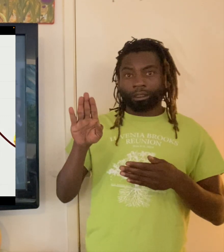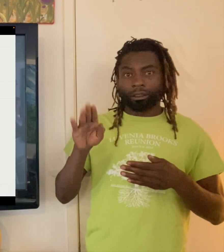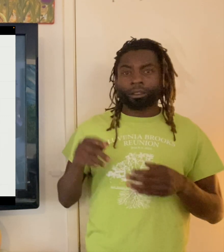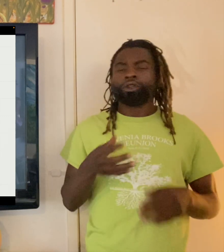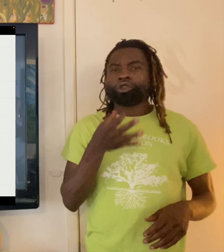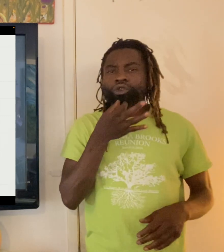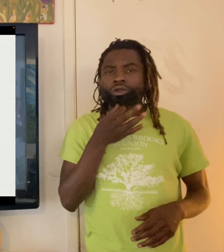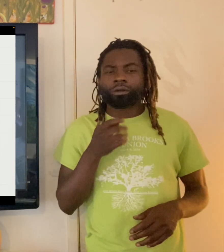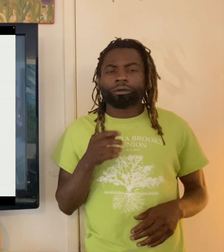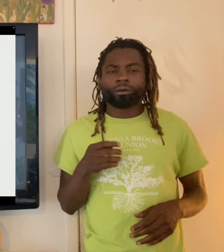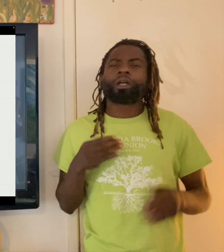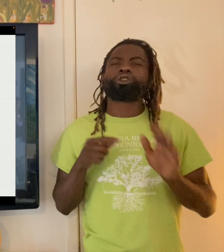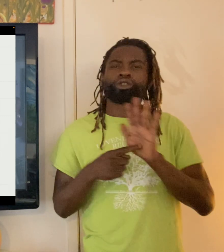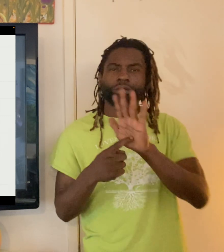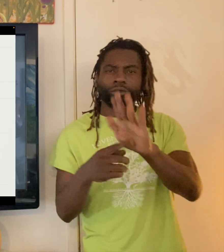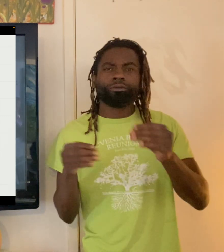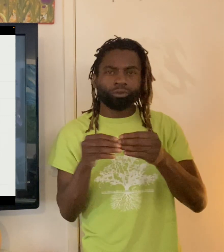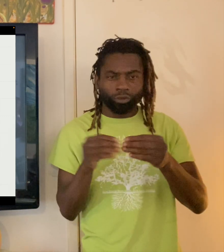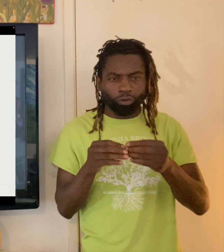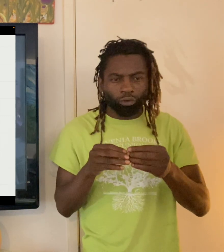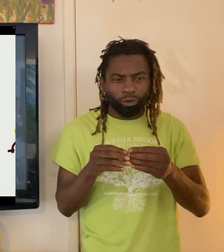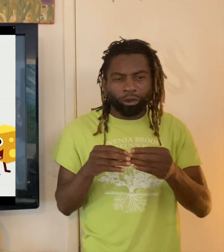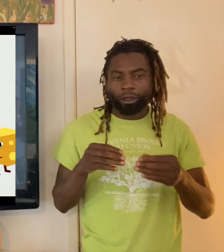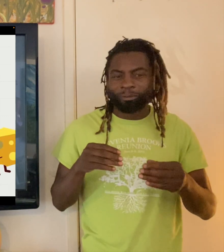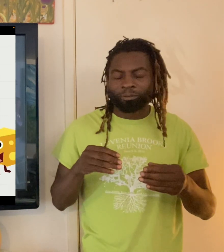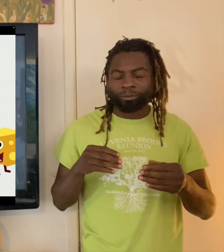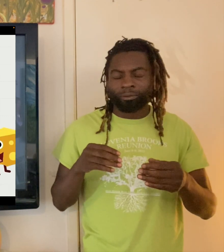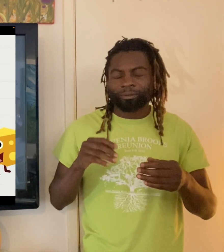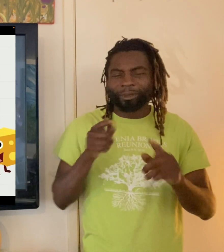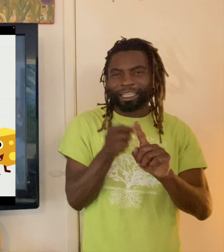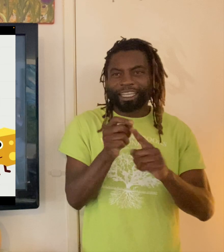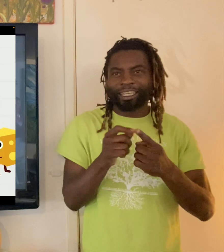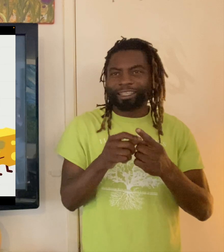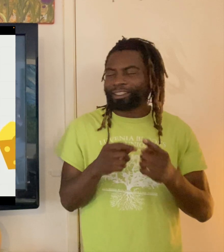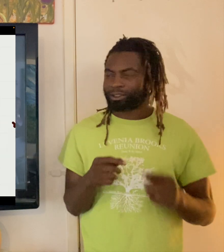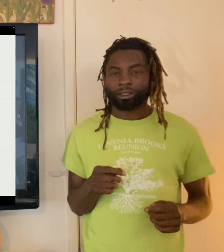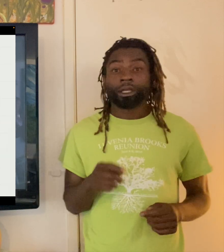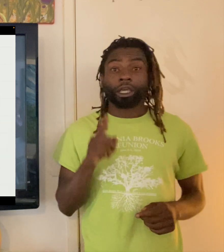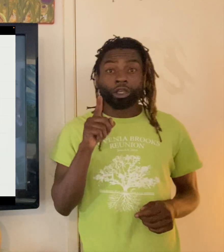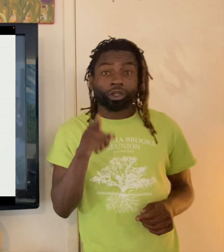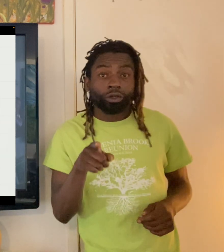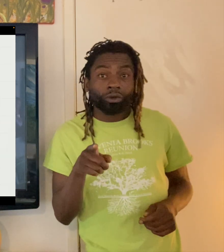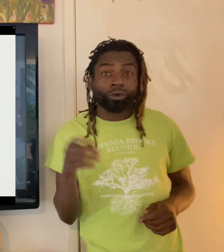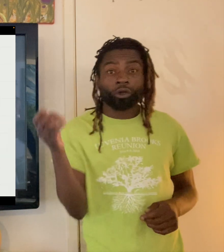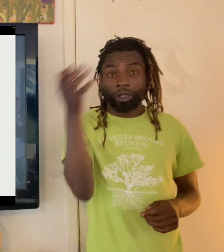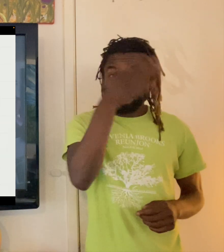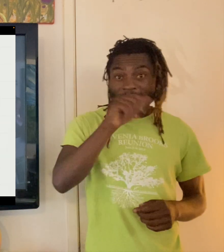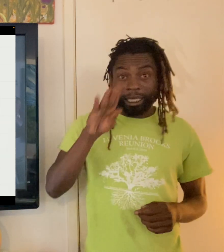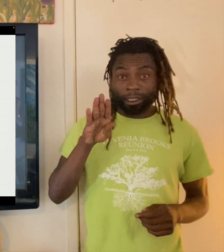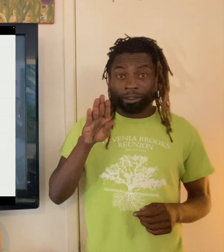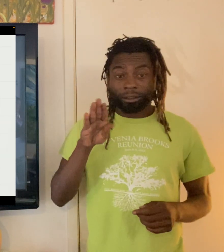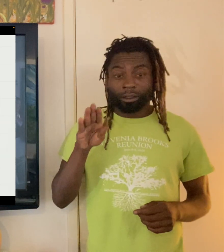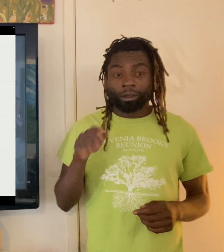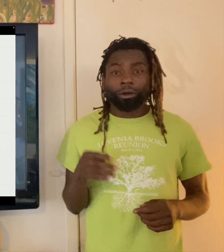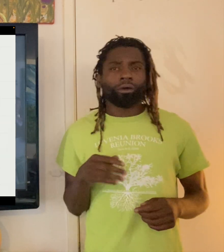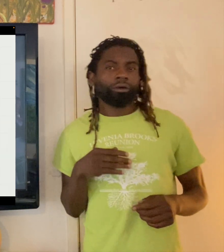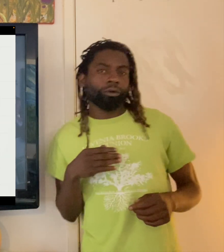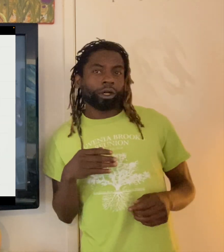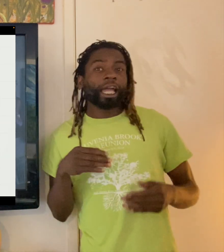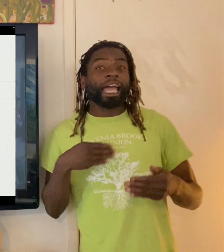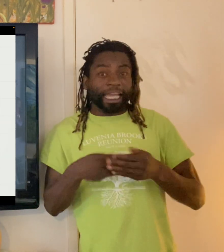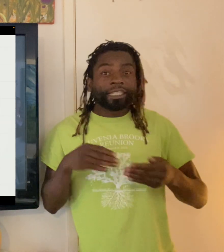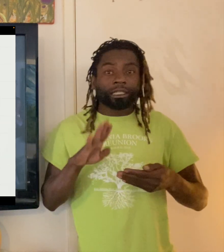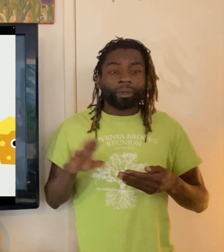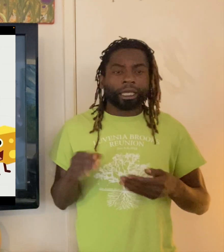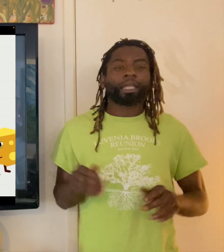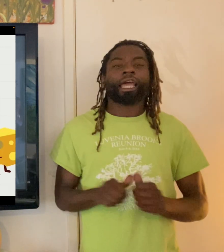In a minute, I am going to show you some more bananas. Bananas! And you are going to guess or estimate how many bananas